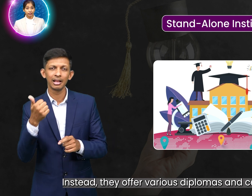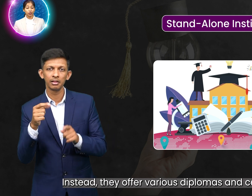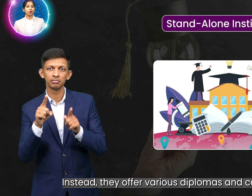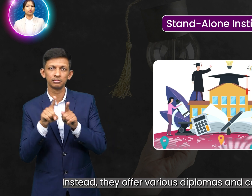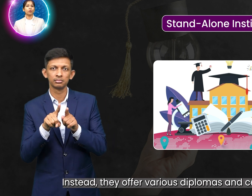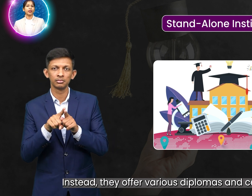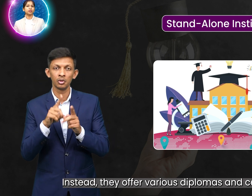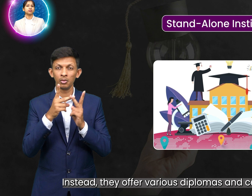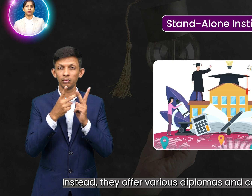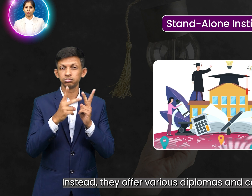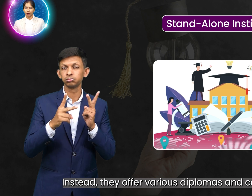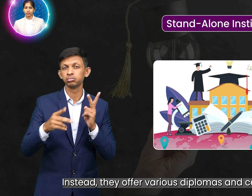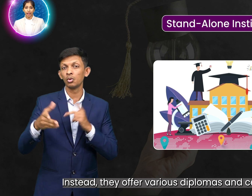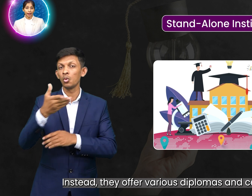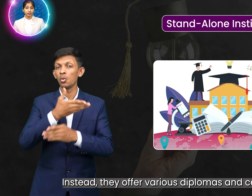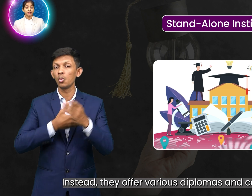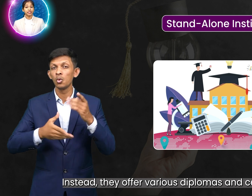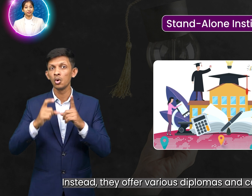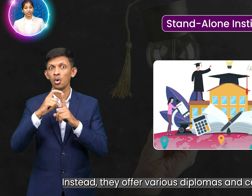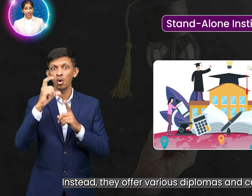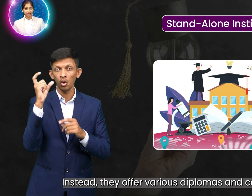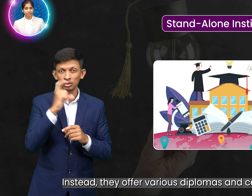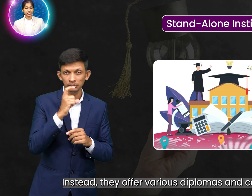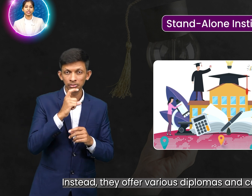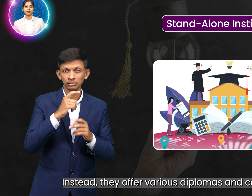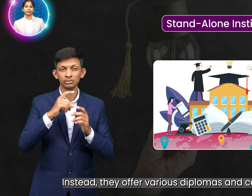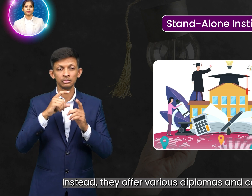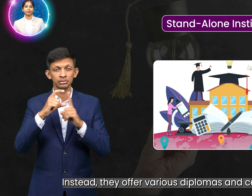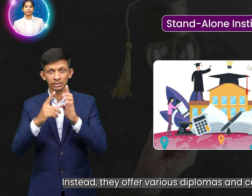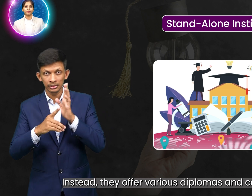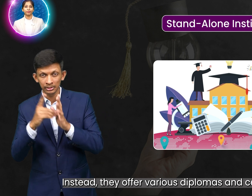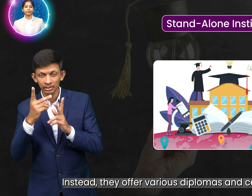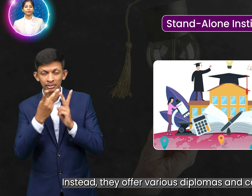Instead, they offer various diplomas and certificates.